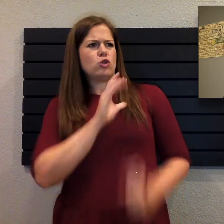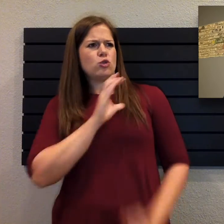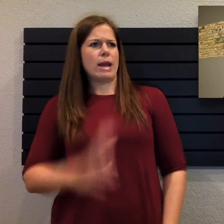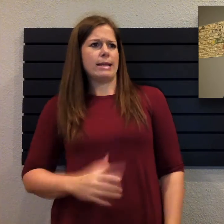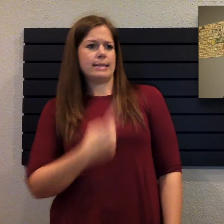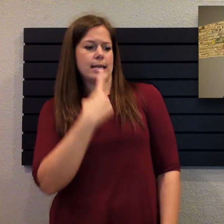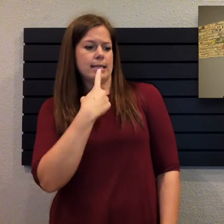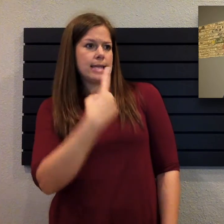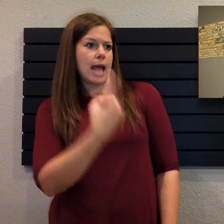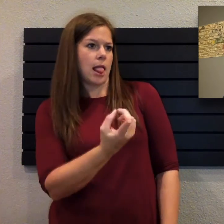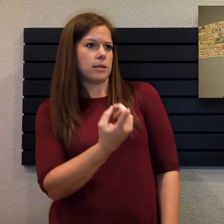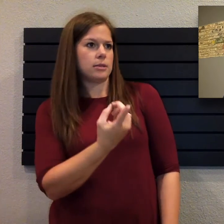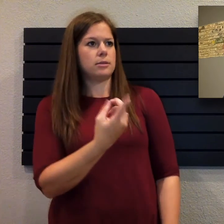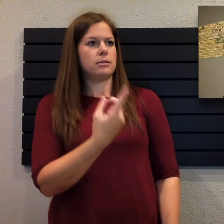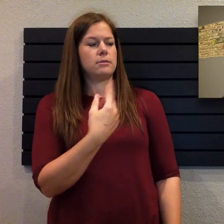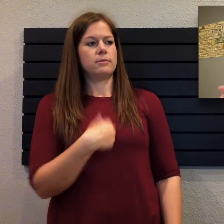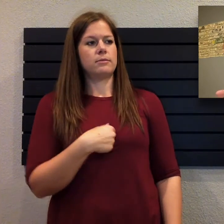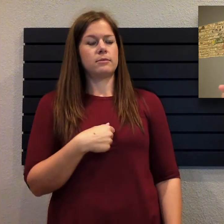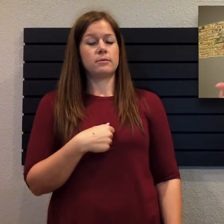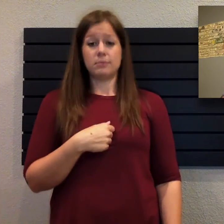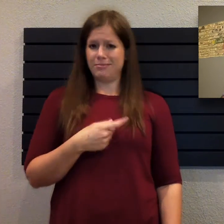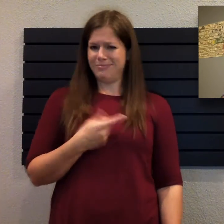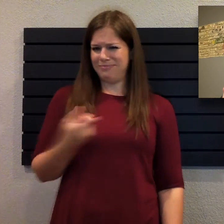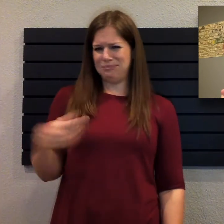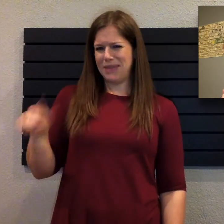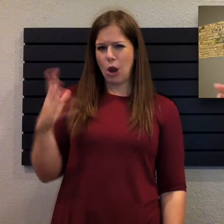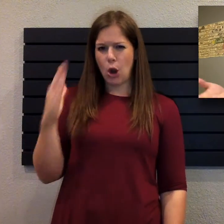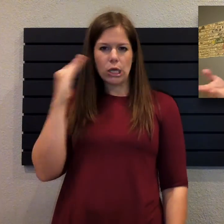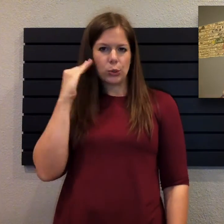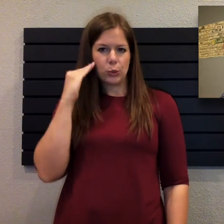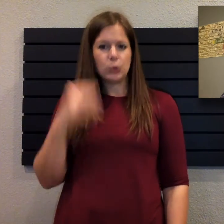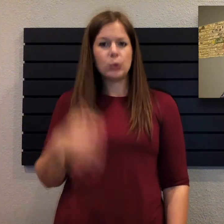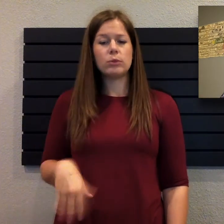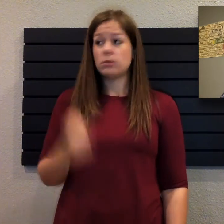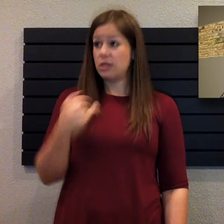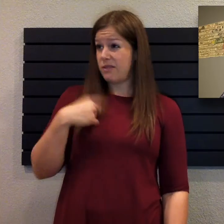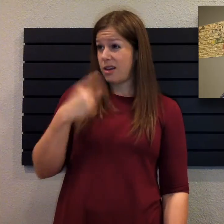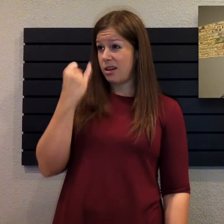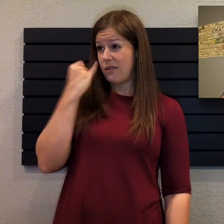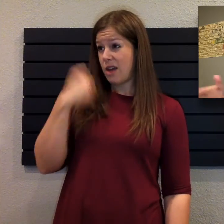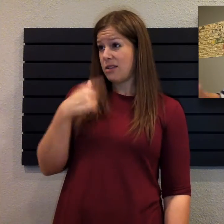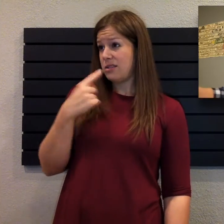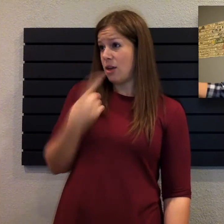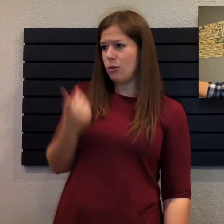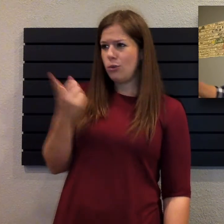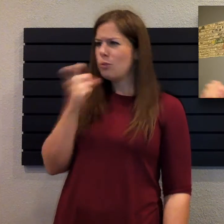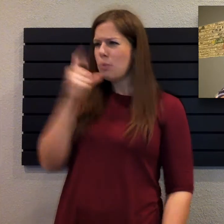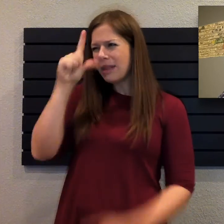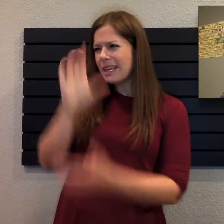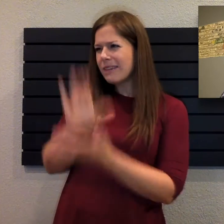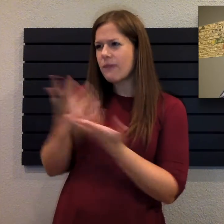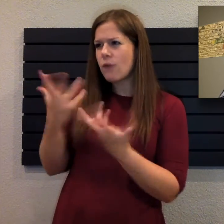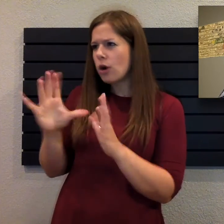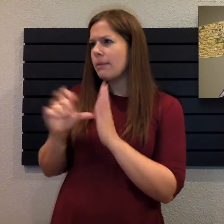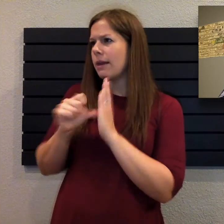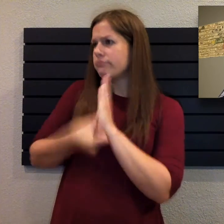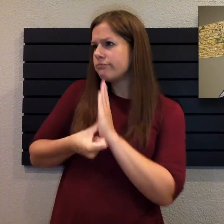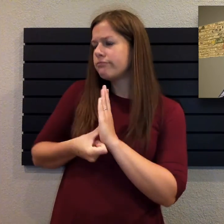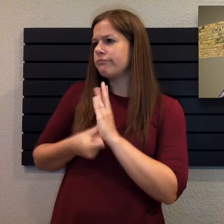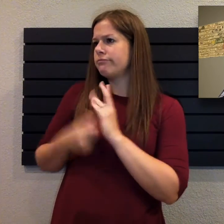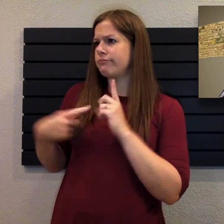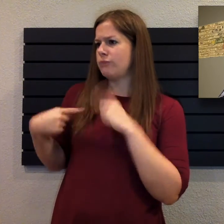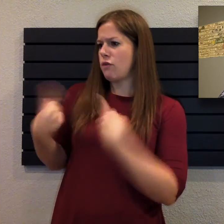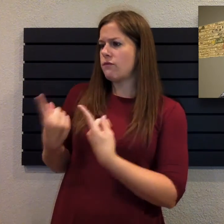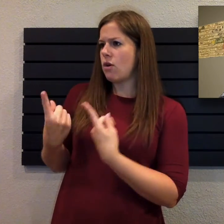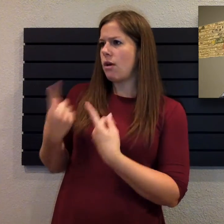Now they already knew, but he says, if I tell you, you will not believe. I've been mentioning it my whole ministry so